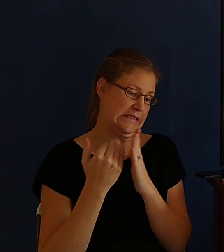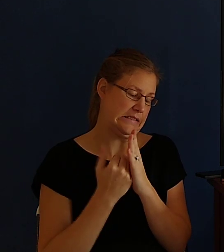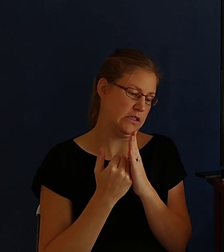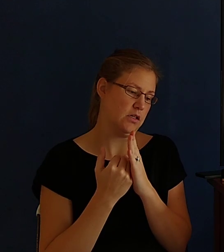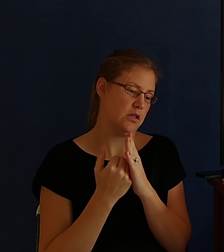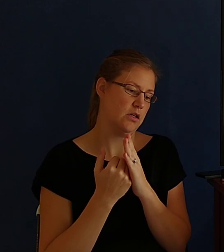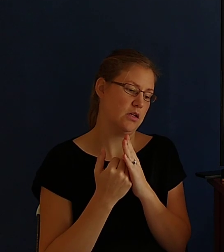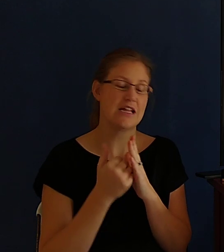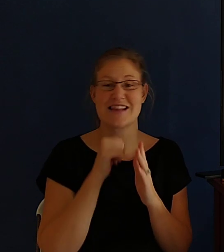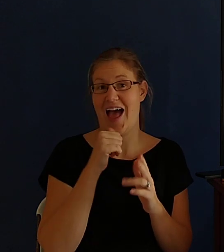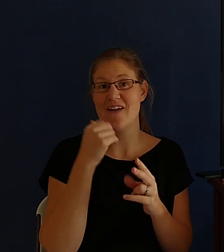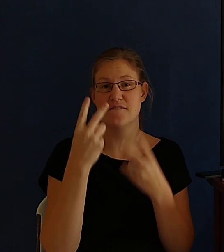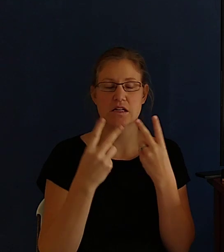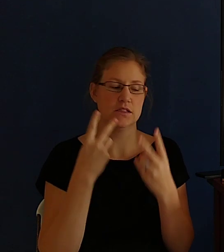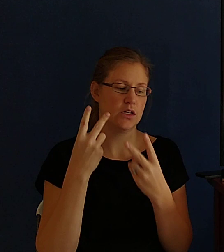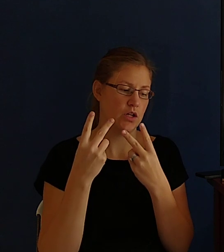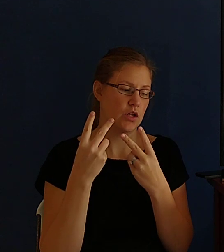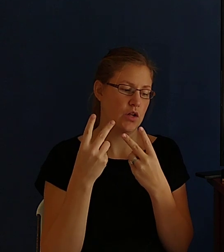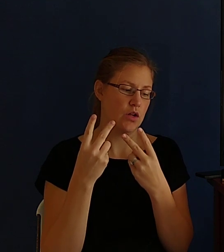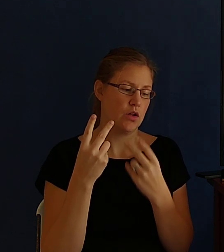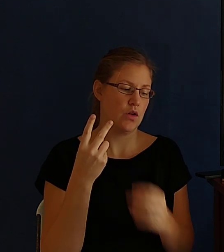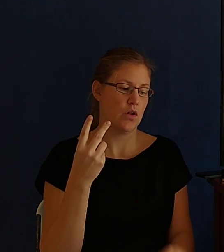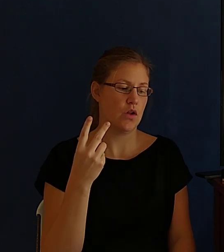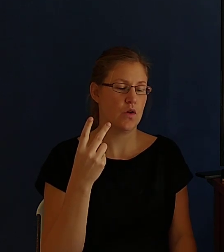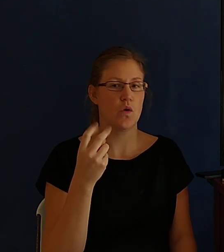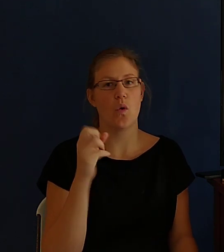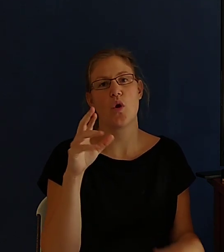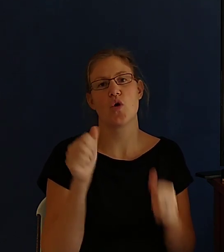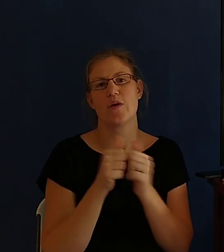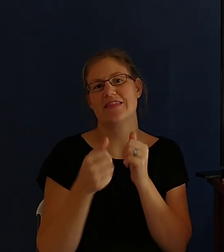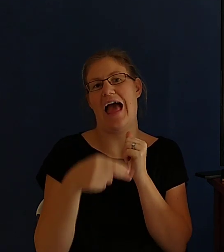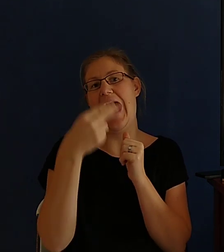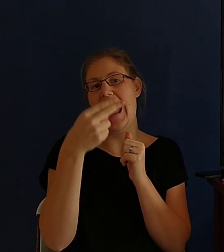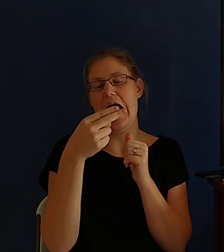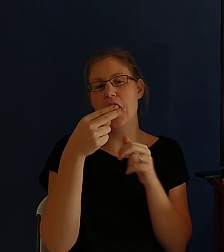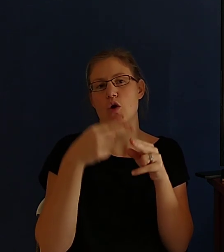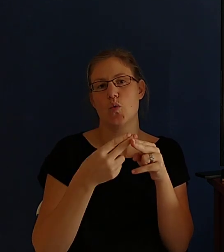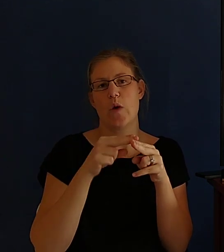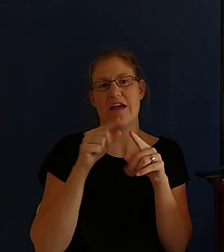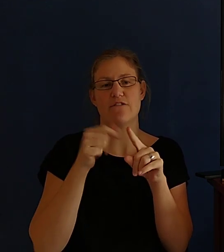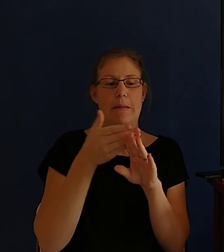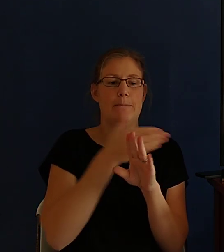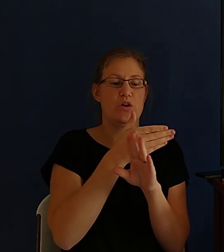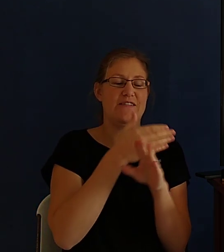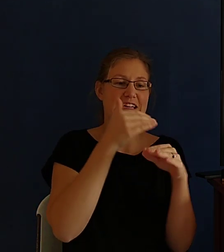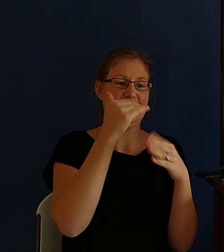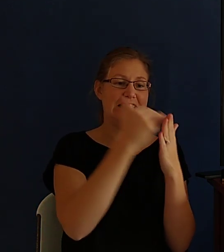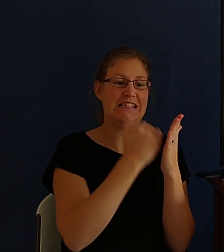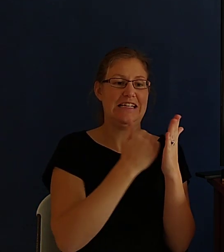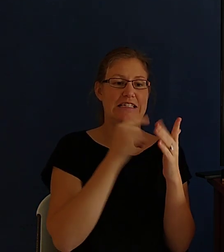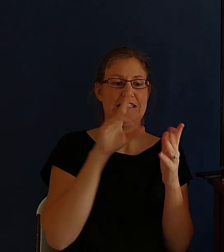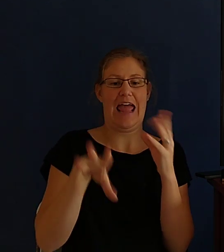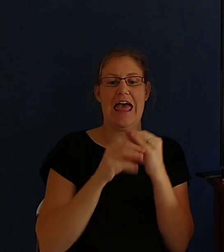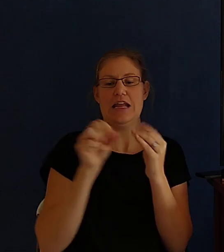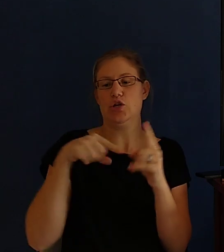and visited, or with high weight, from the previous step to the next